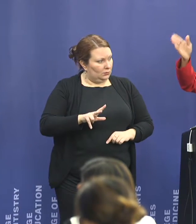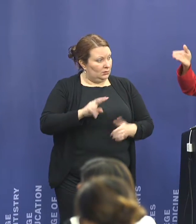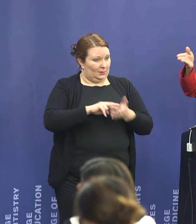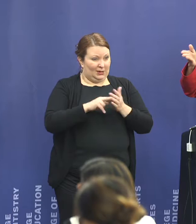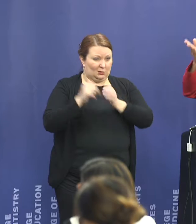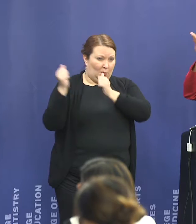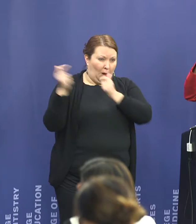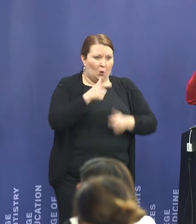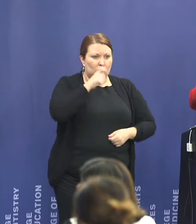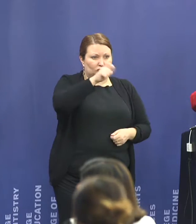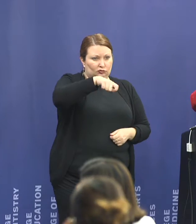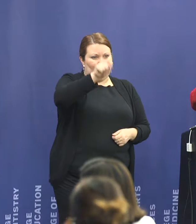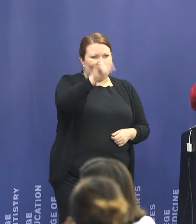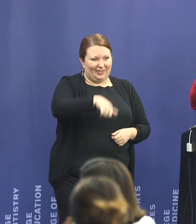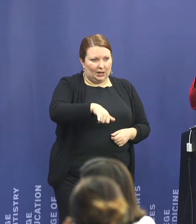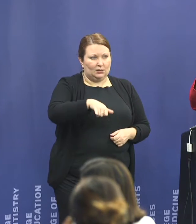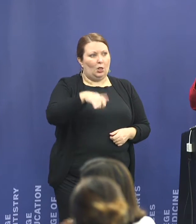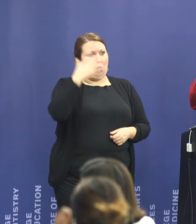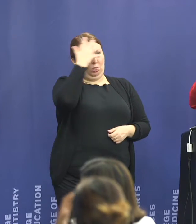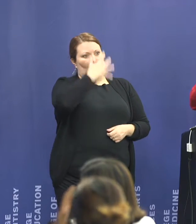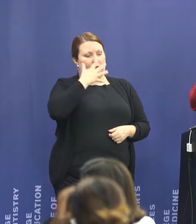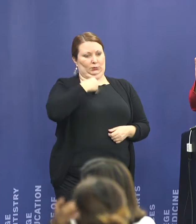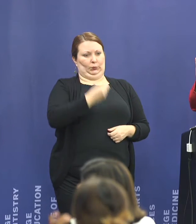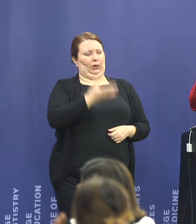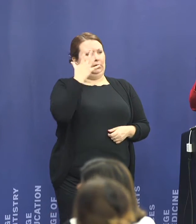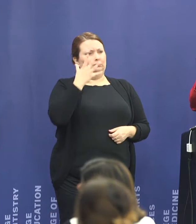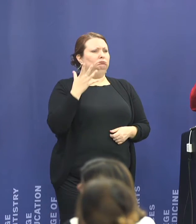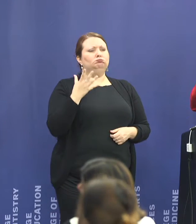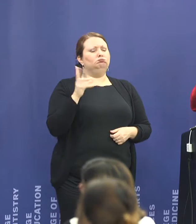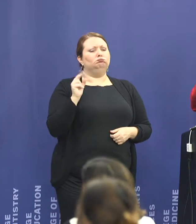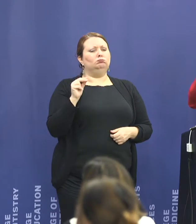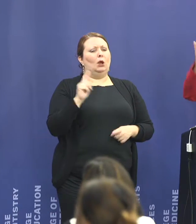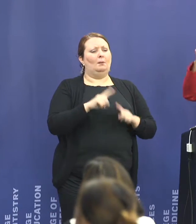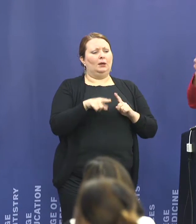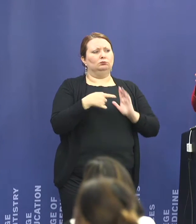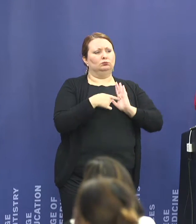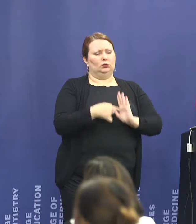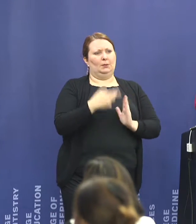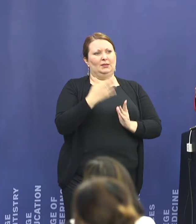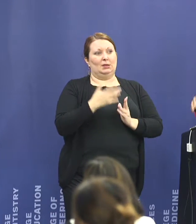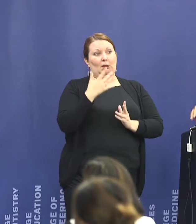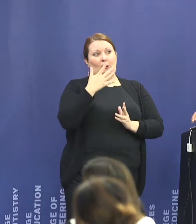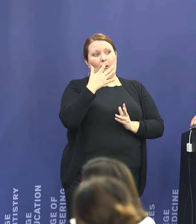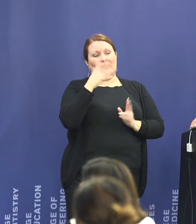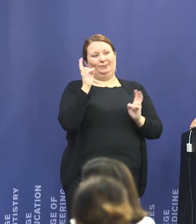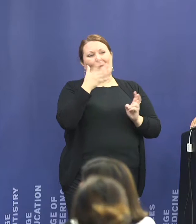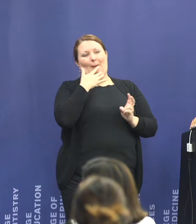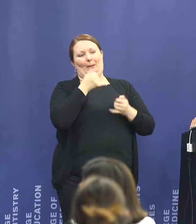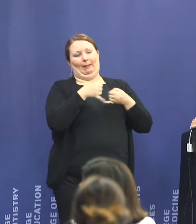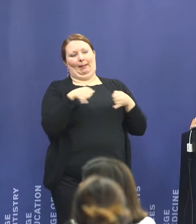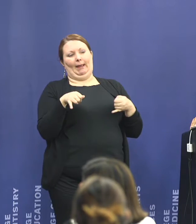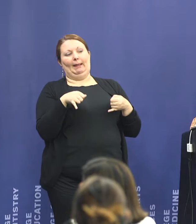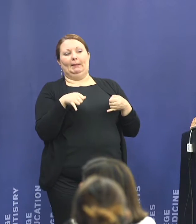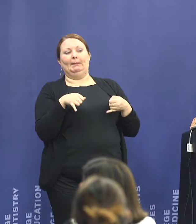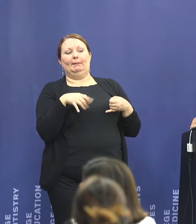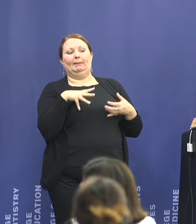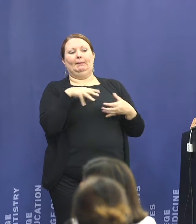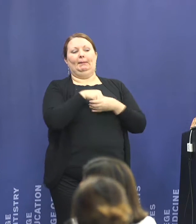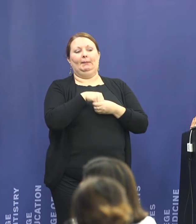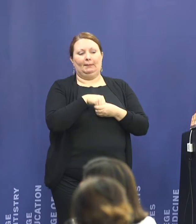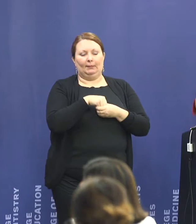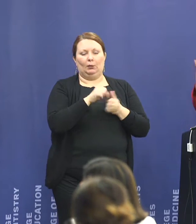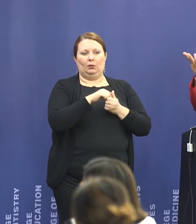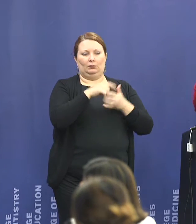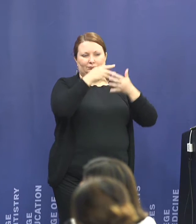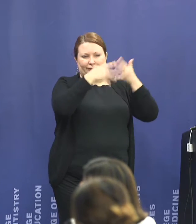mean everyone that checked that is phenotypically white? No, but perhaps it does tell us there is a color line that is operating, right, among